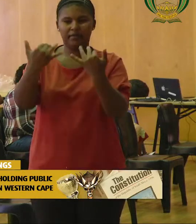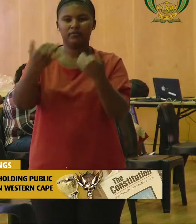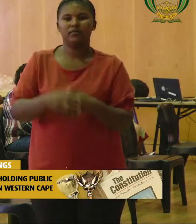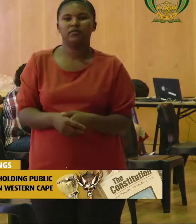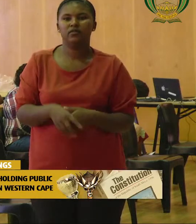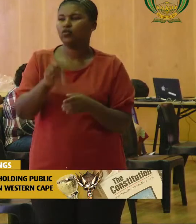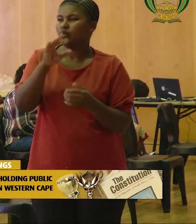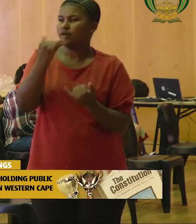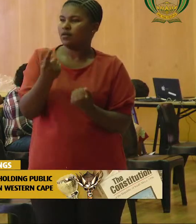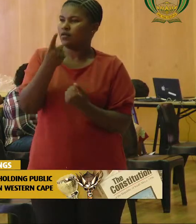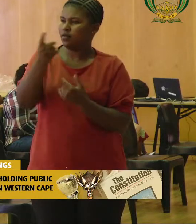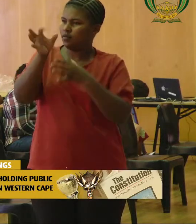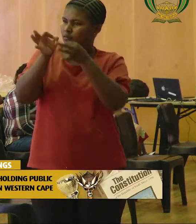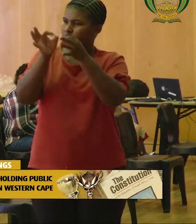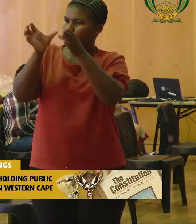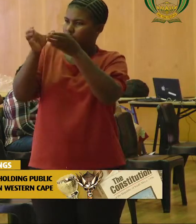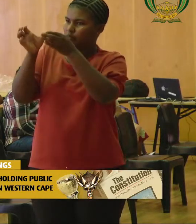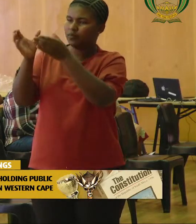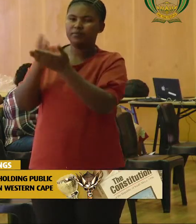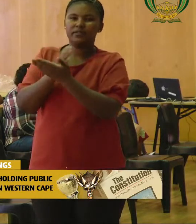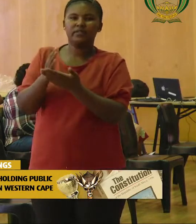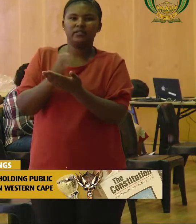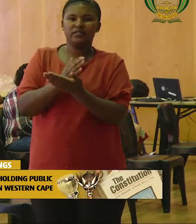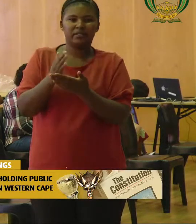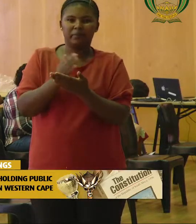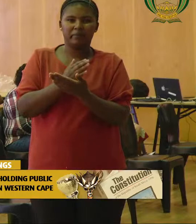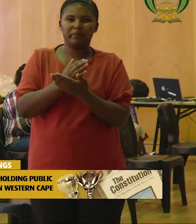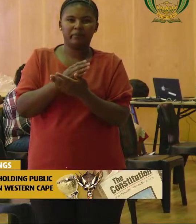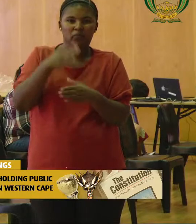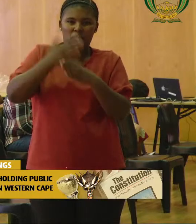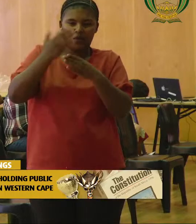those political parties, some of them, they are very useless.